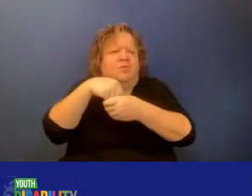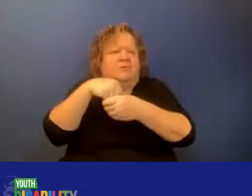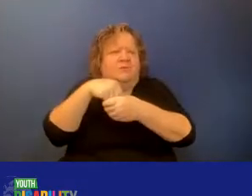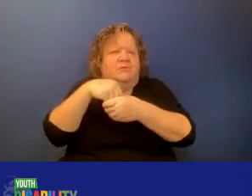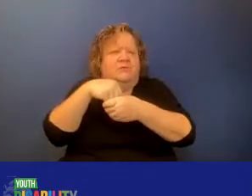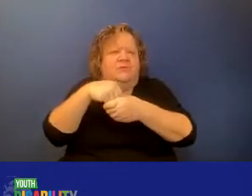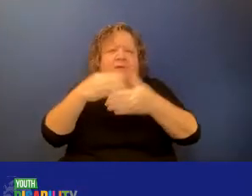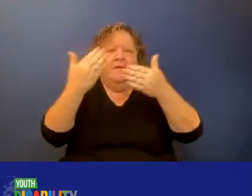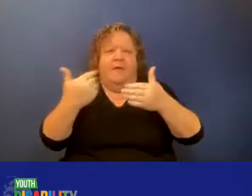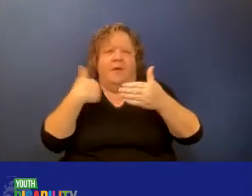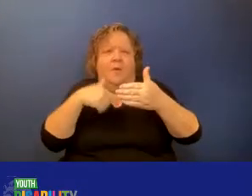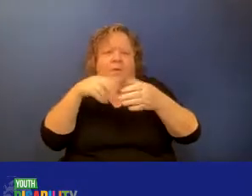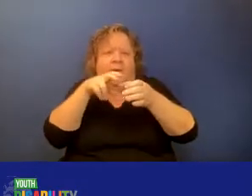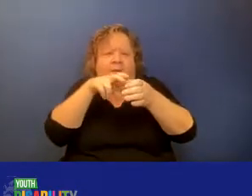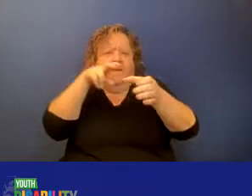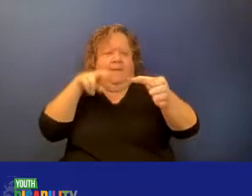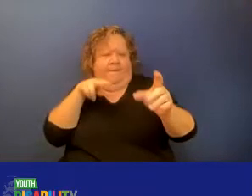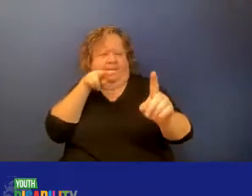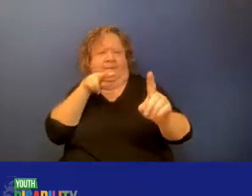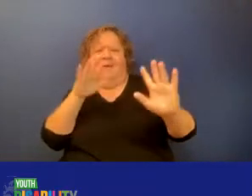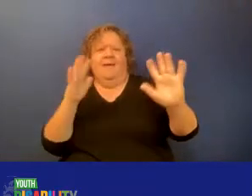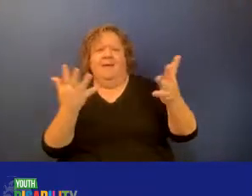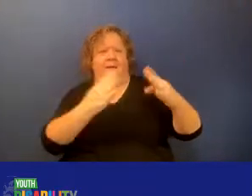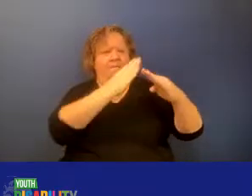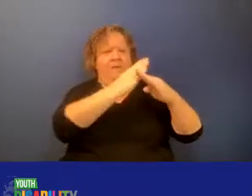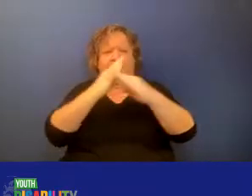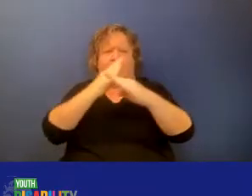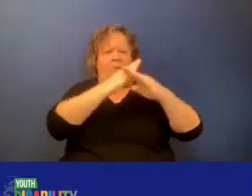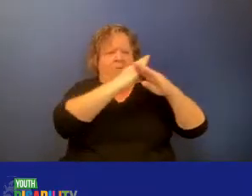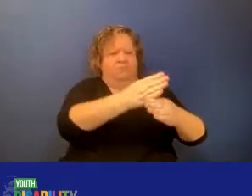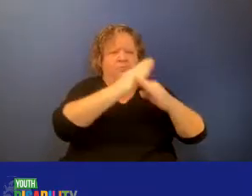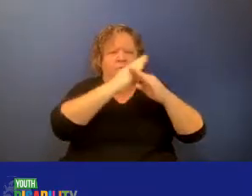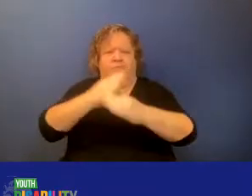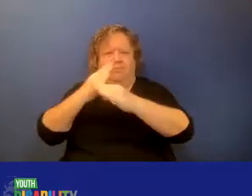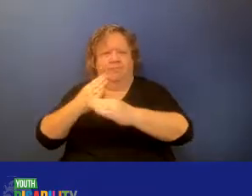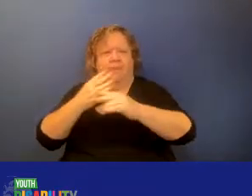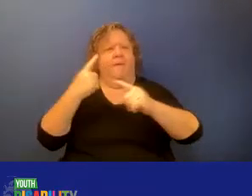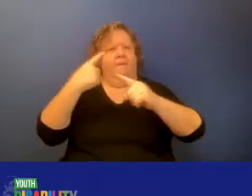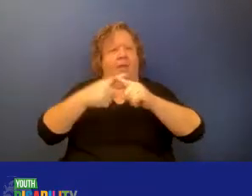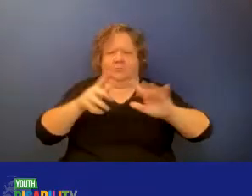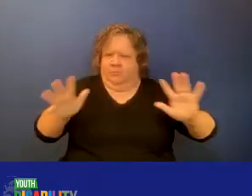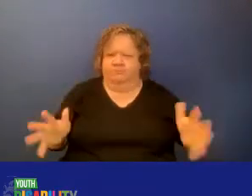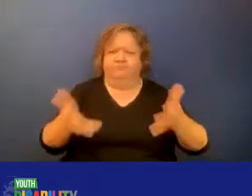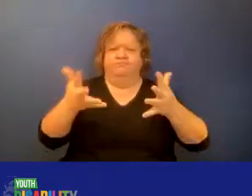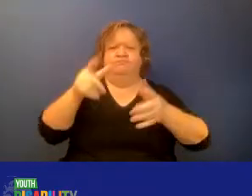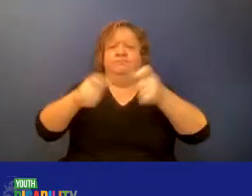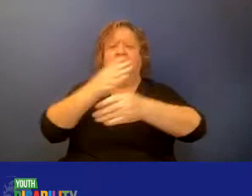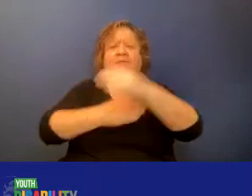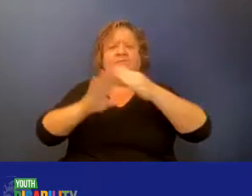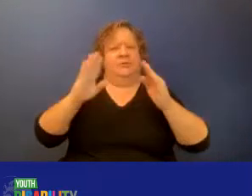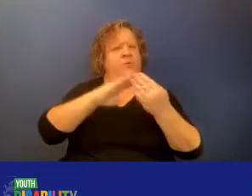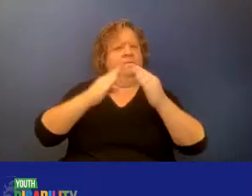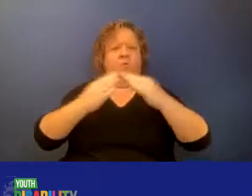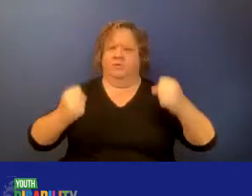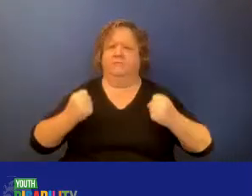equality, and empower communities. We are proposing this session to be a co-creating workshop to reflect on one of